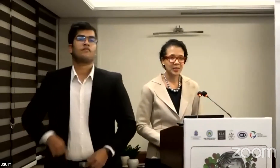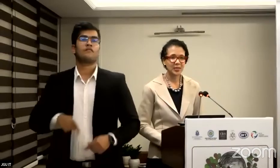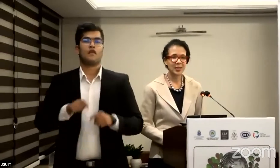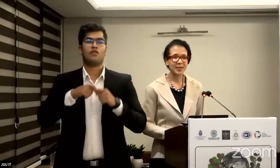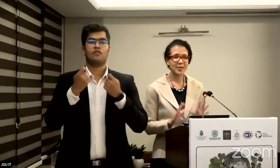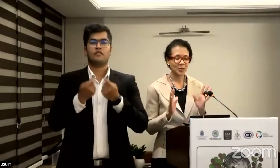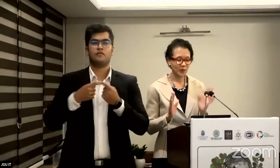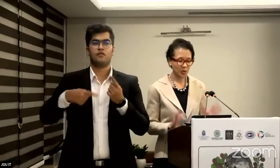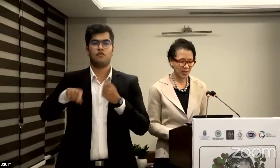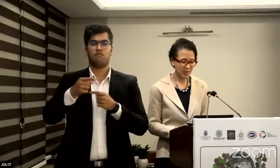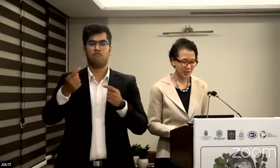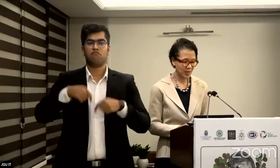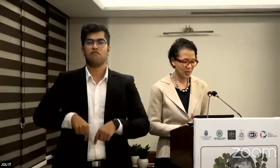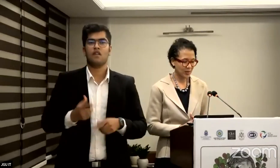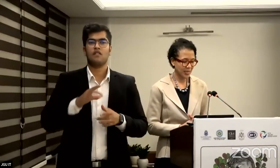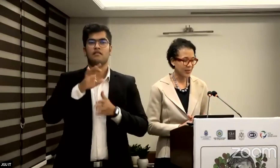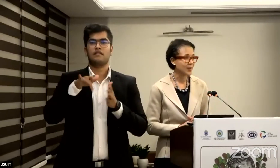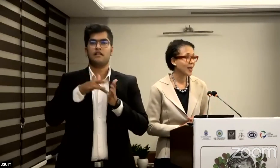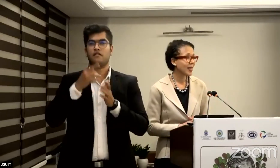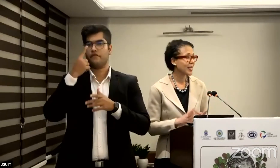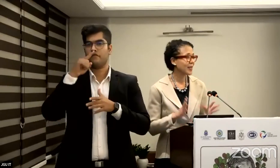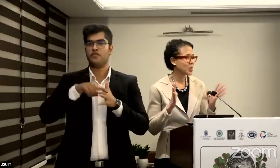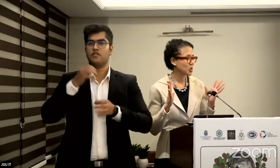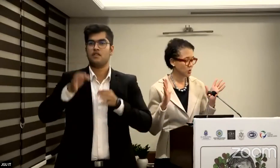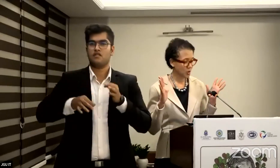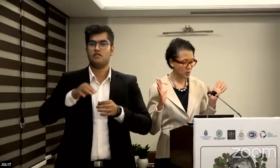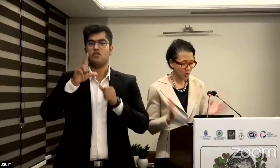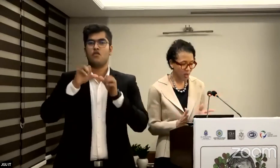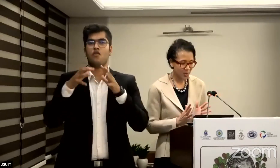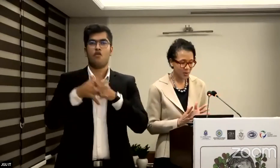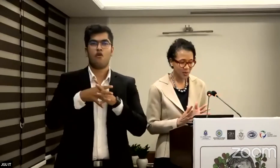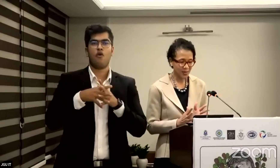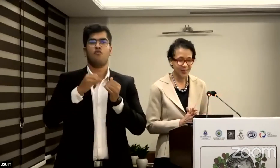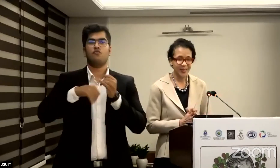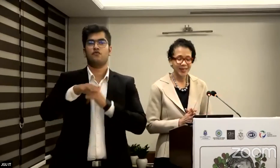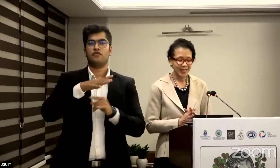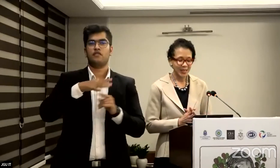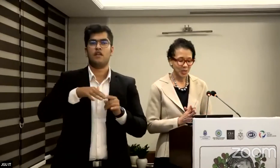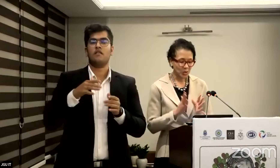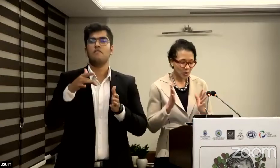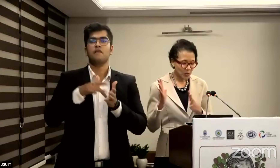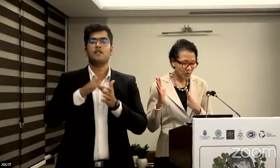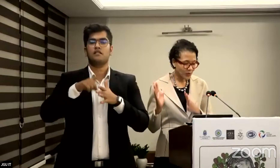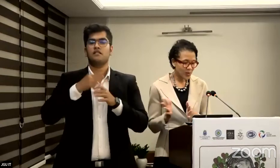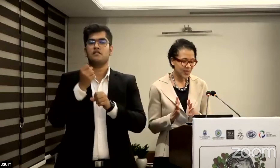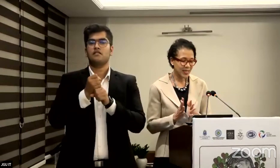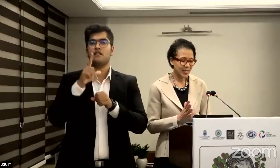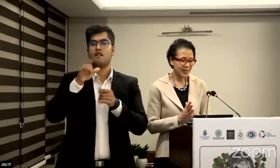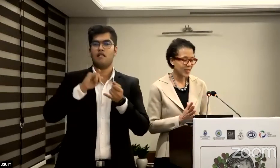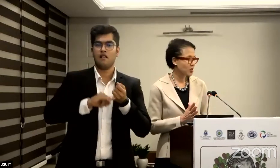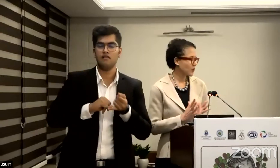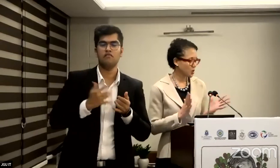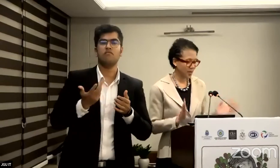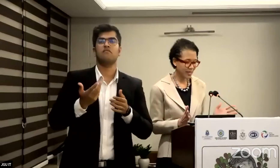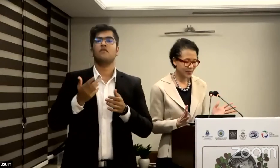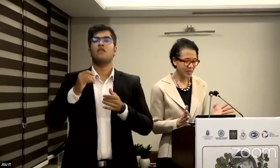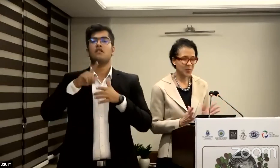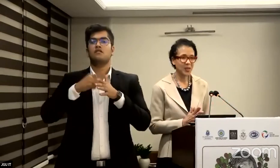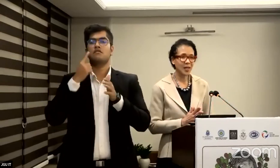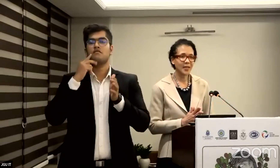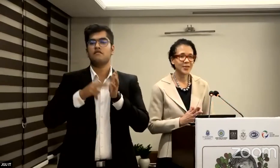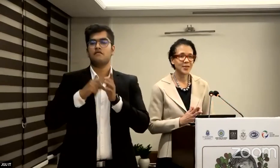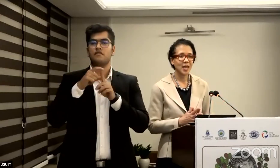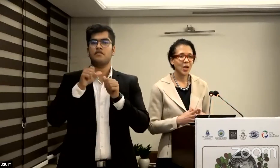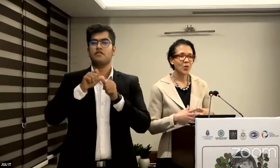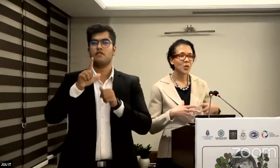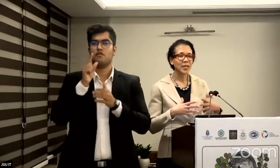associates here at the Center for Justice, Law and Society, the Jindal Global Law School, Jindal Global University, the Center for Trade and Investment